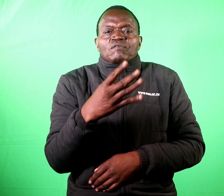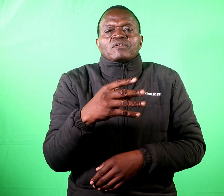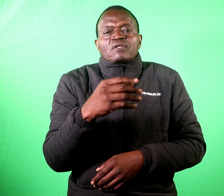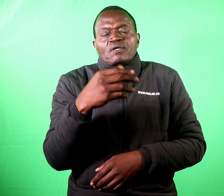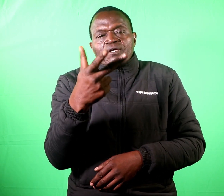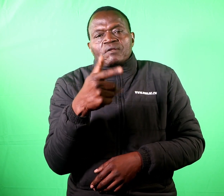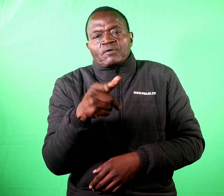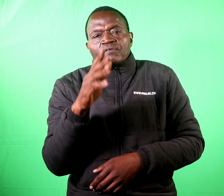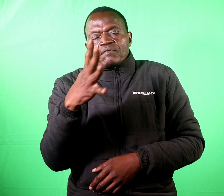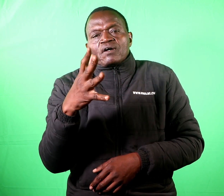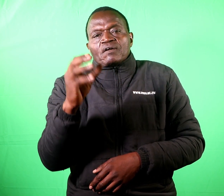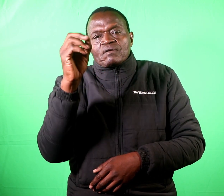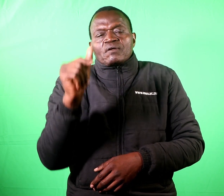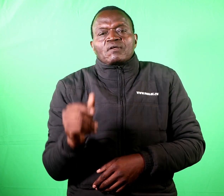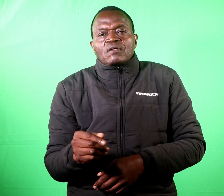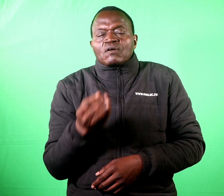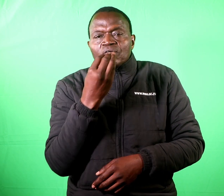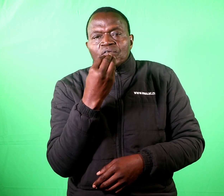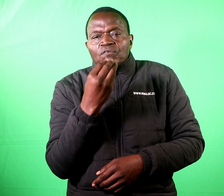48.5%, food crop production